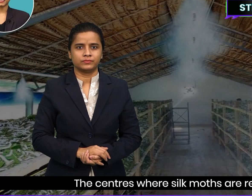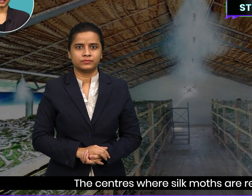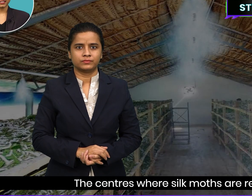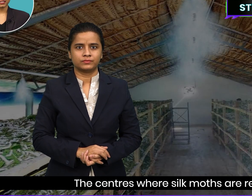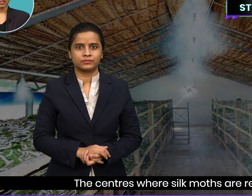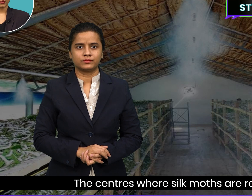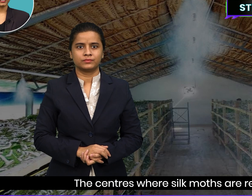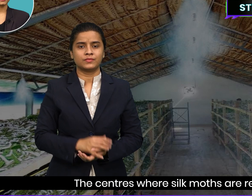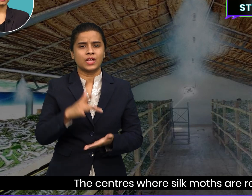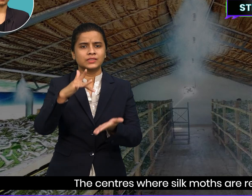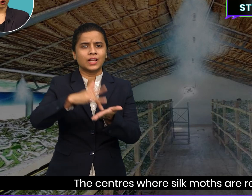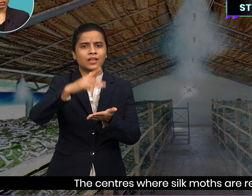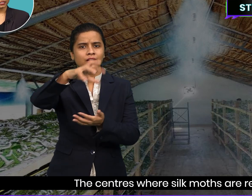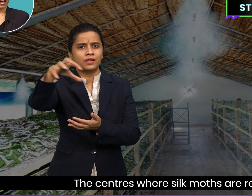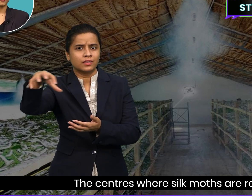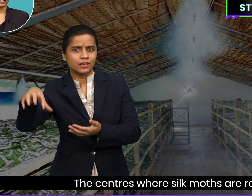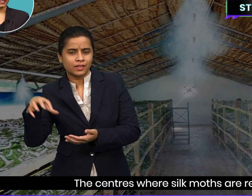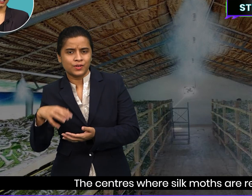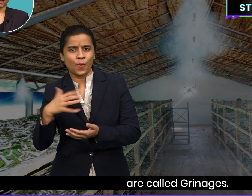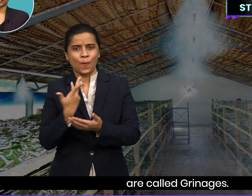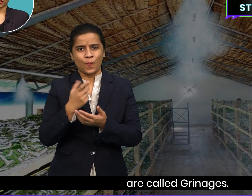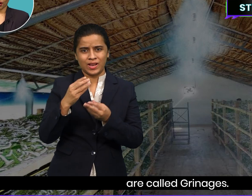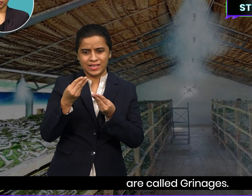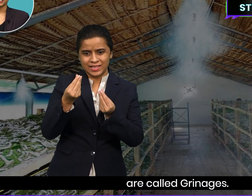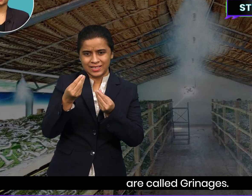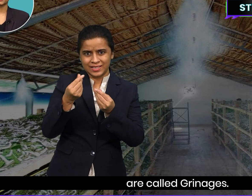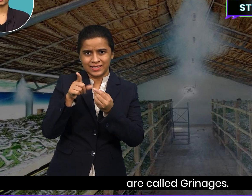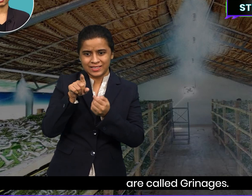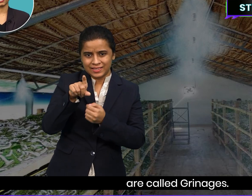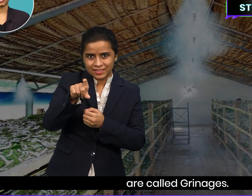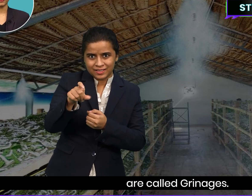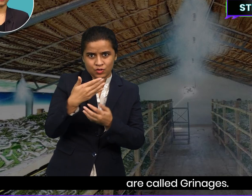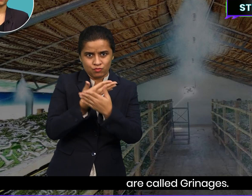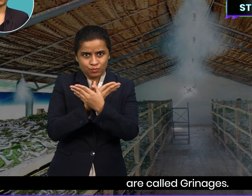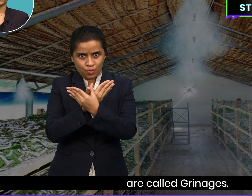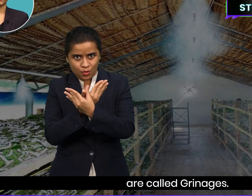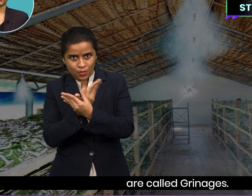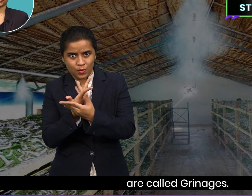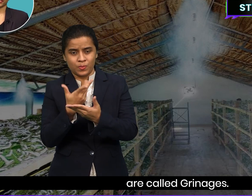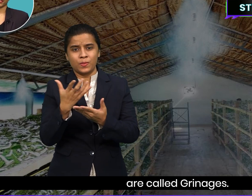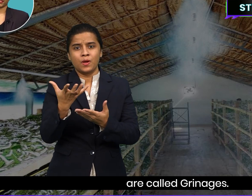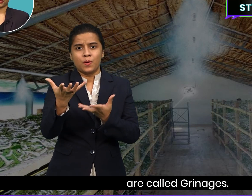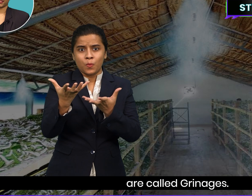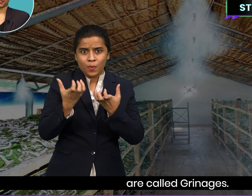The centers where silk moths are laid are called greenages.